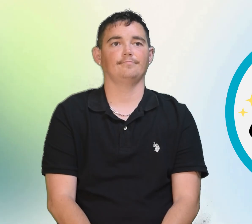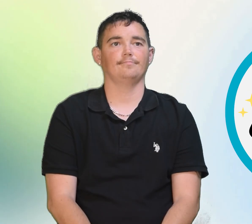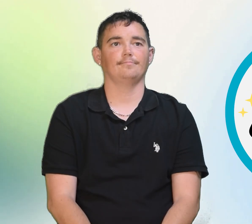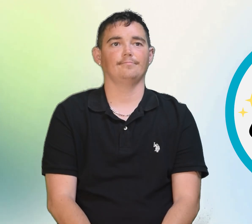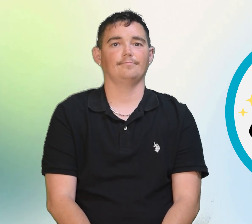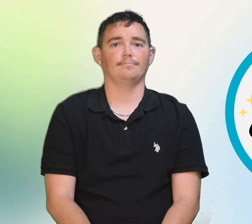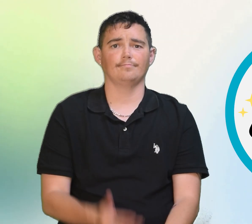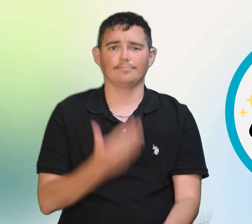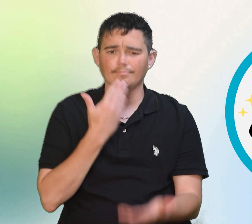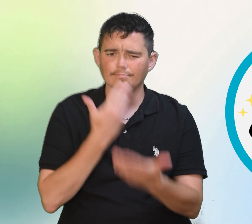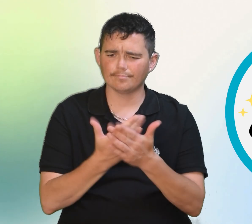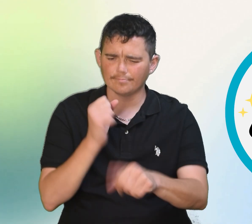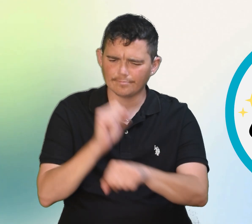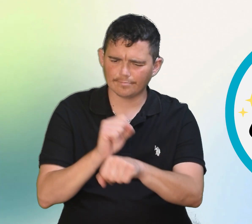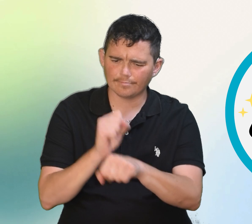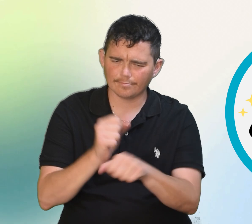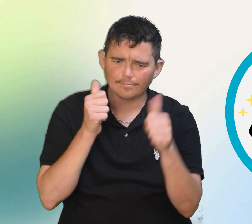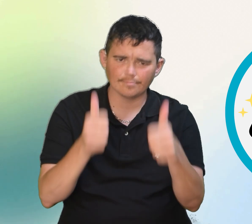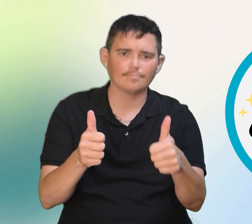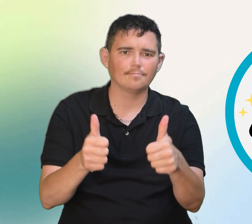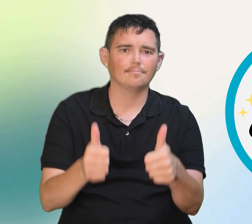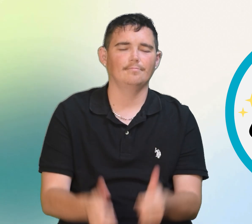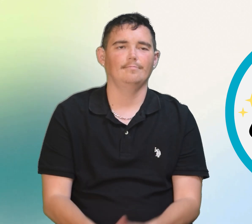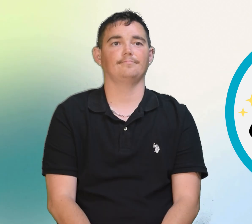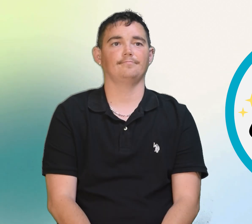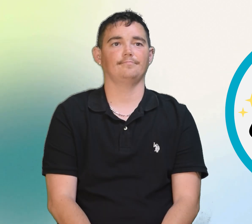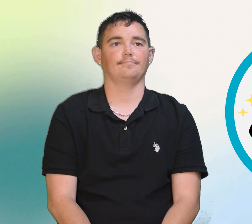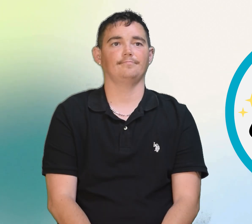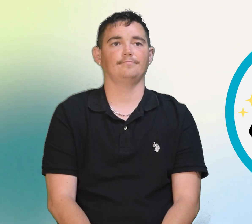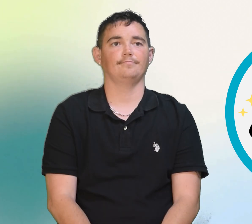Good job. Well done.